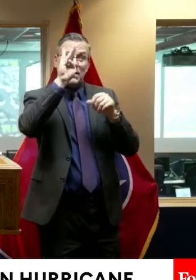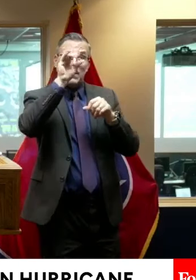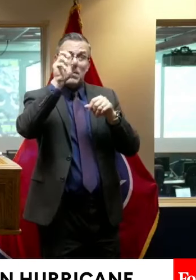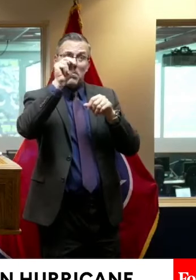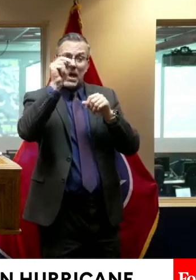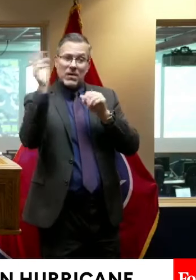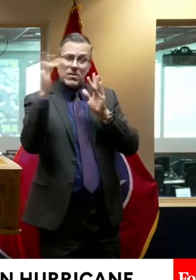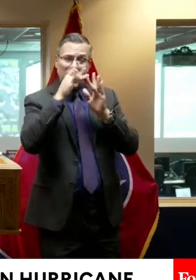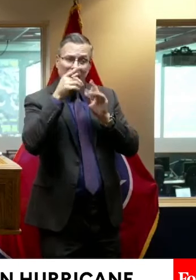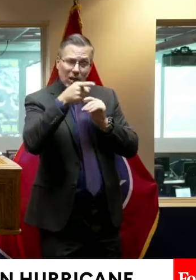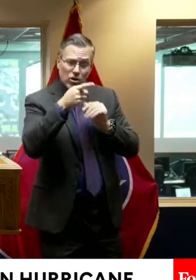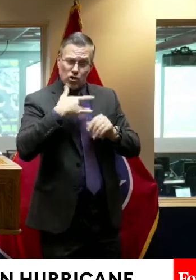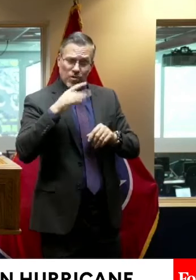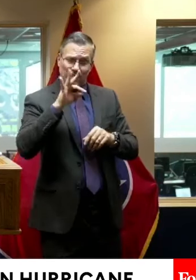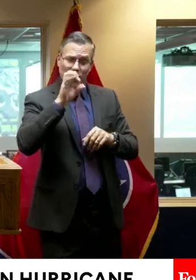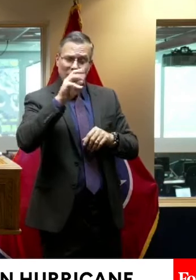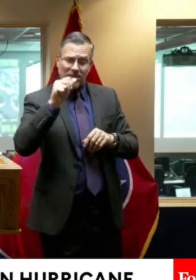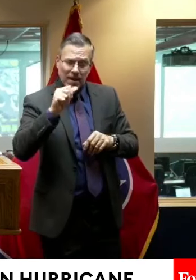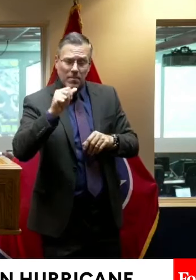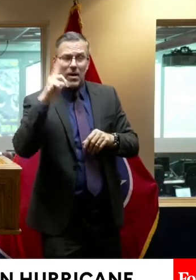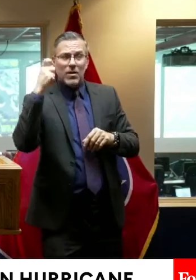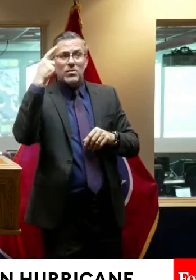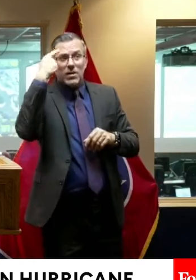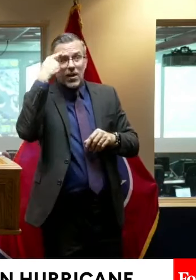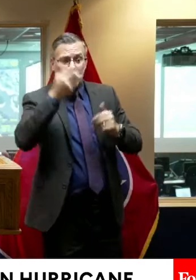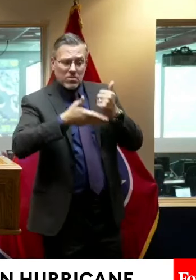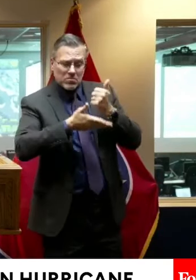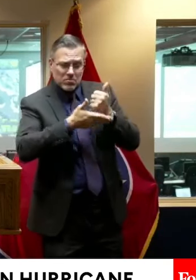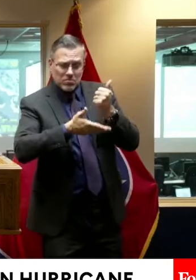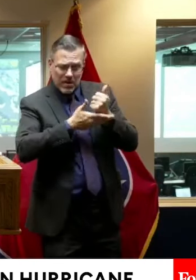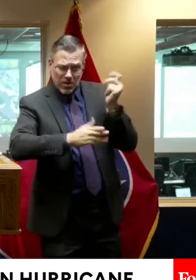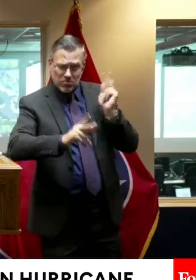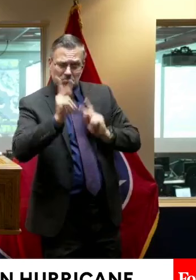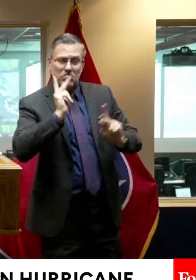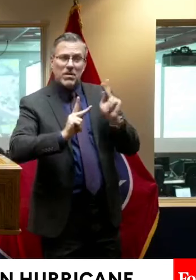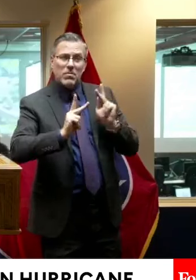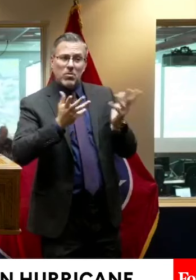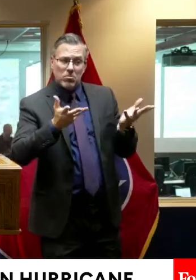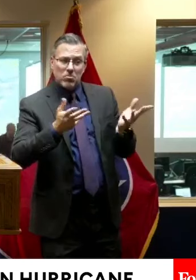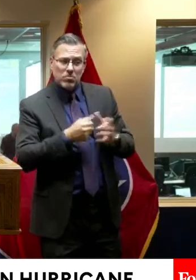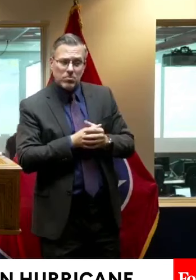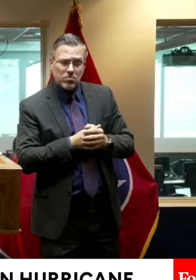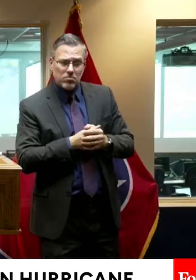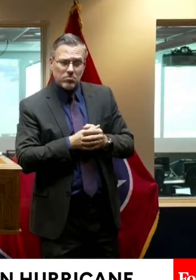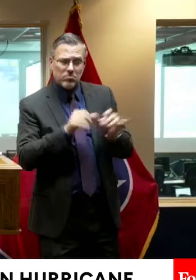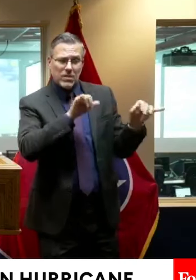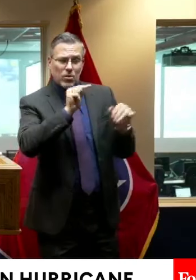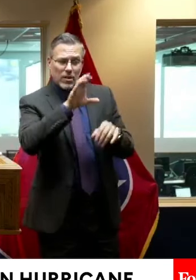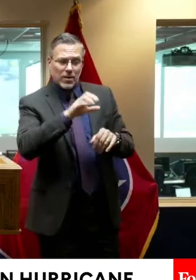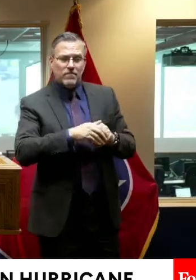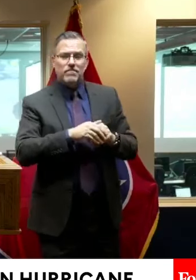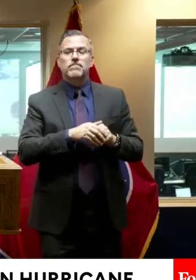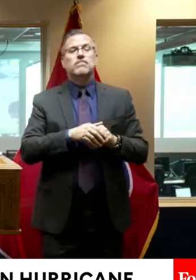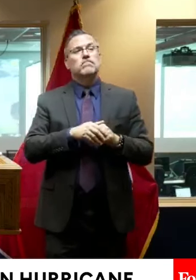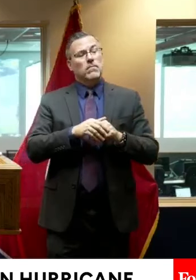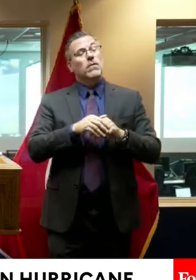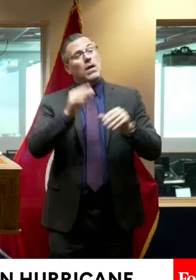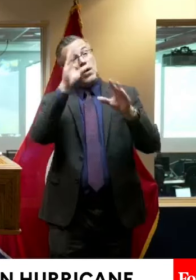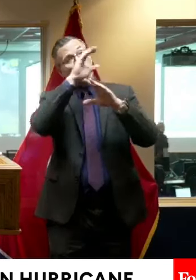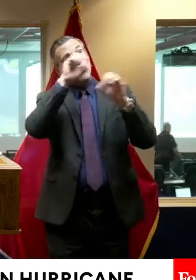FEMA and federal government has been really helping Tennesseans as much as they've been helping North Carolinians? The president called me.